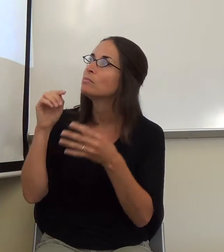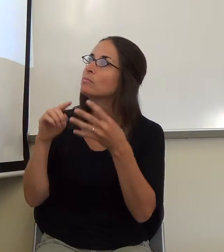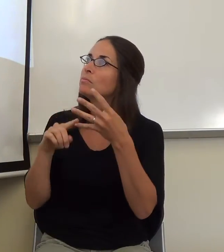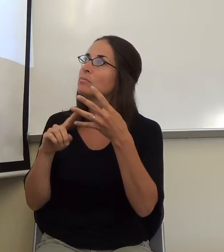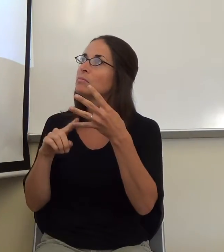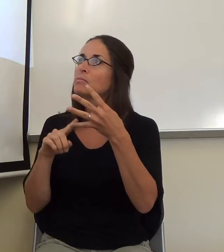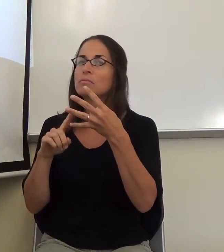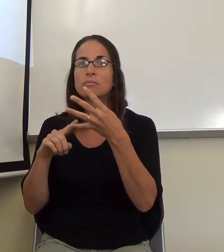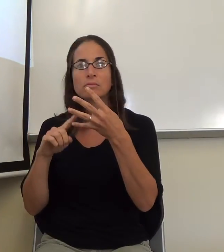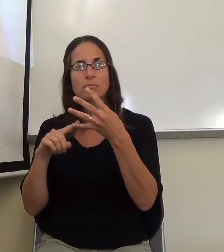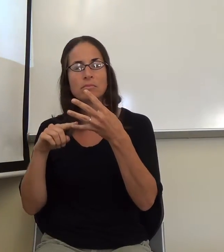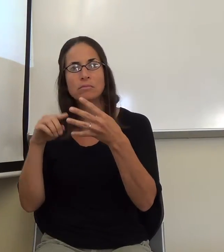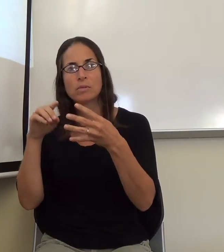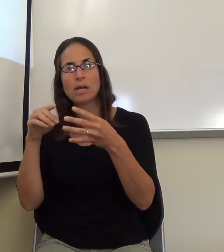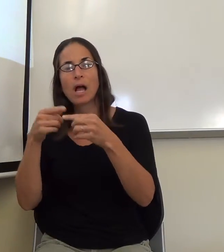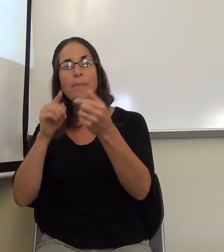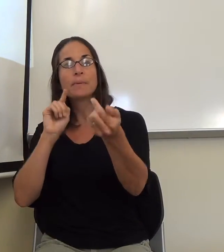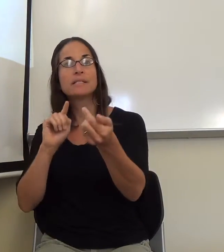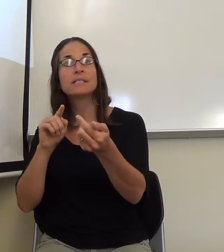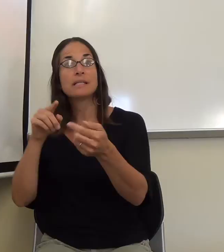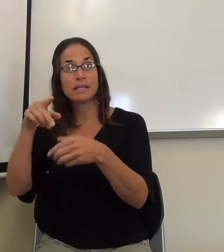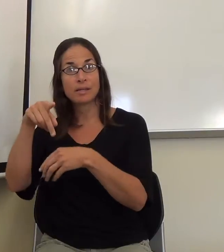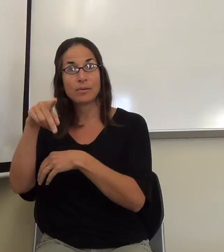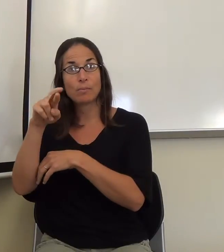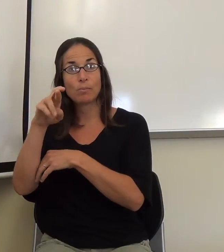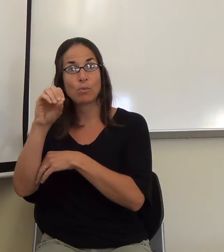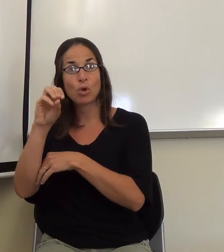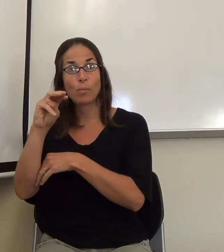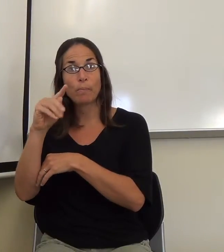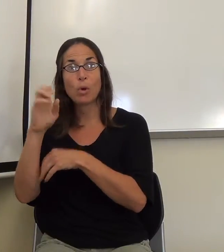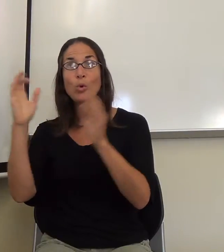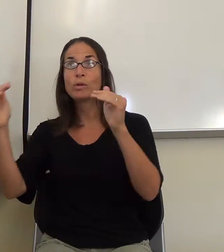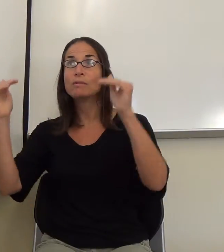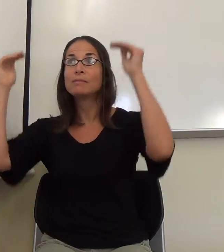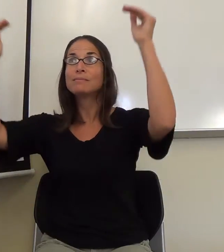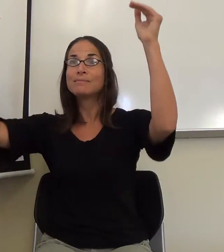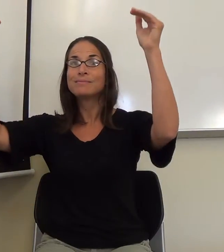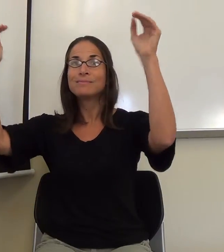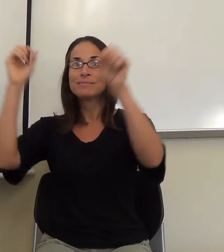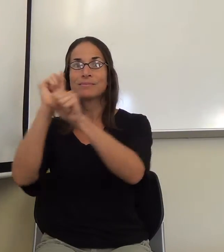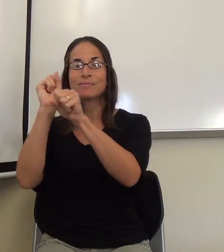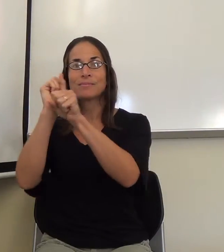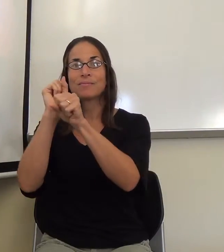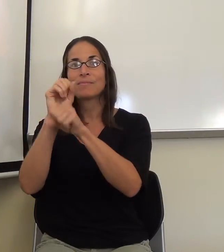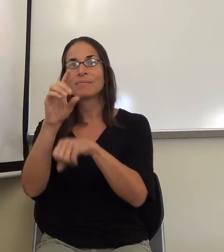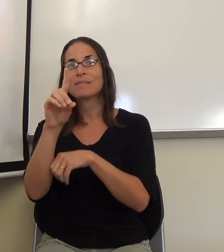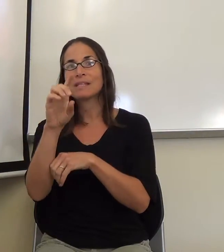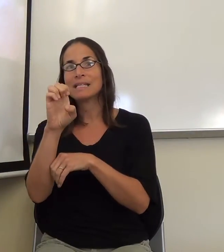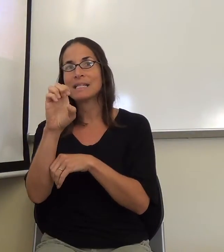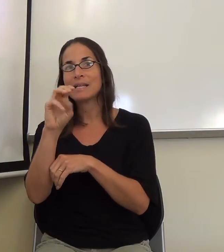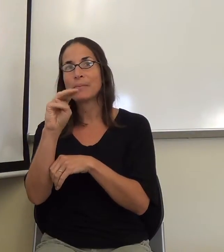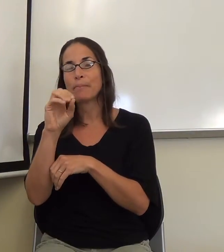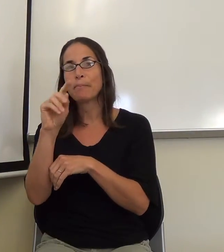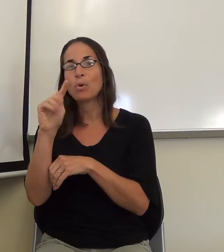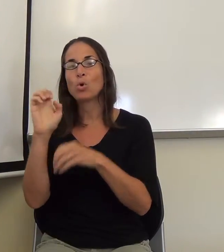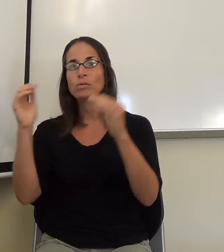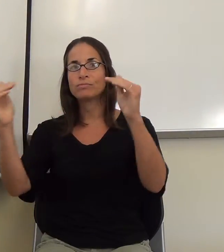Lesson? That's the opposite of what we were saying up here. Yeah, the other word for this is from being promoted.